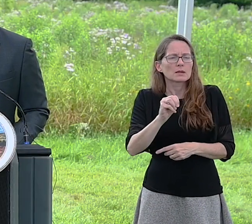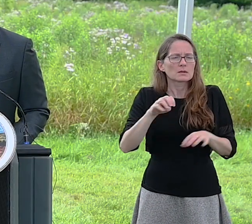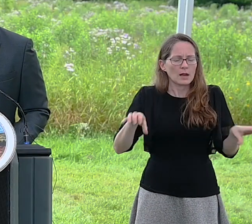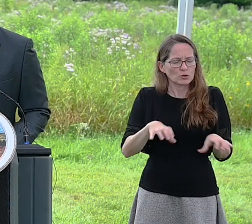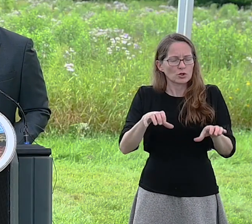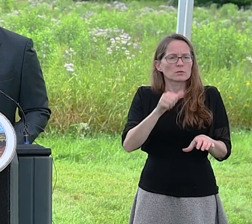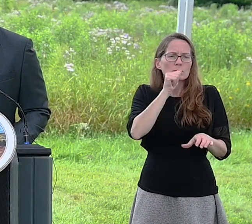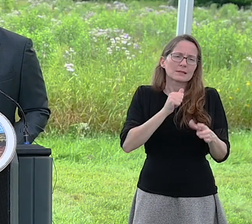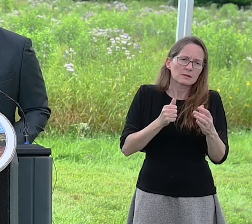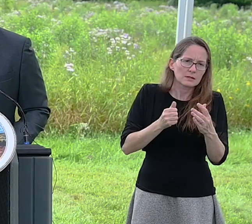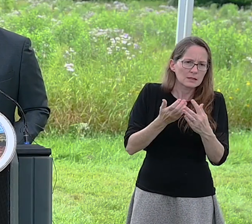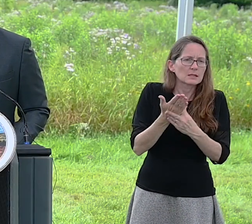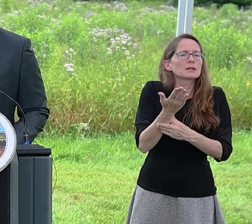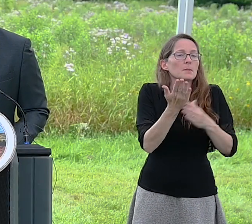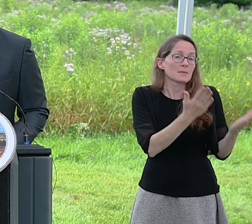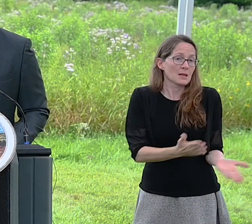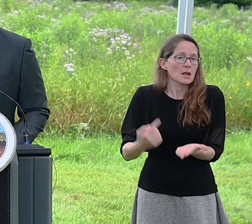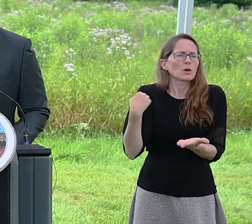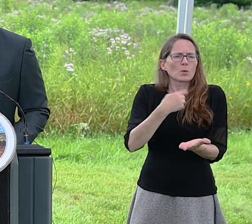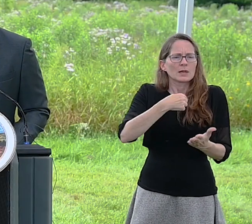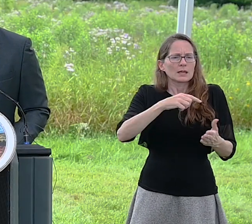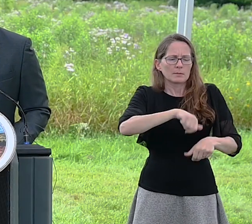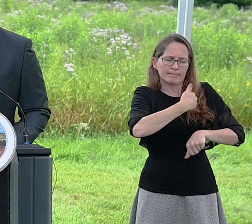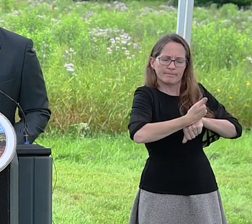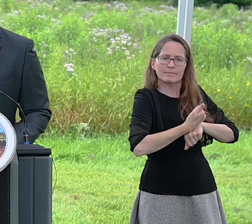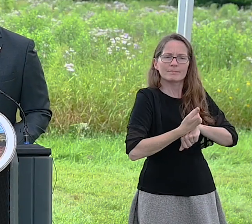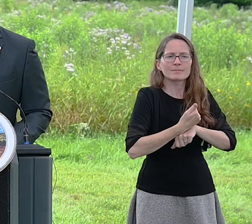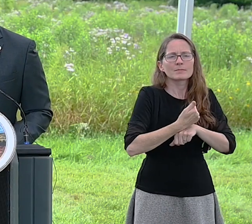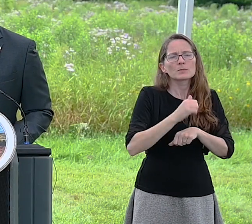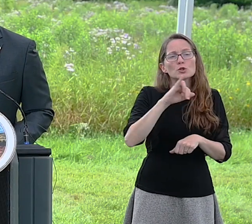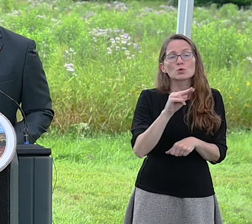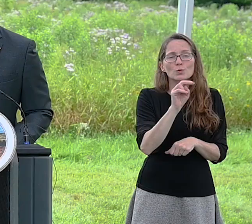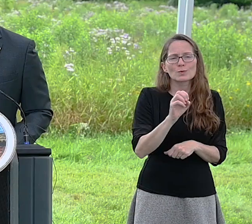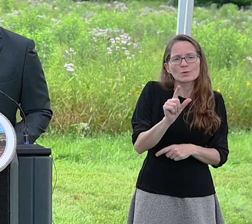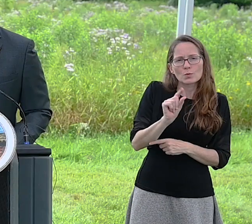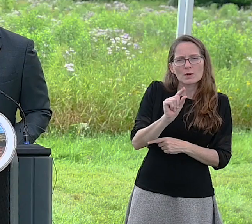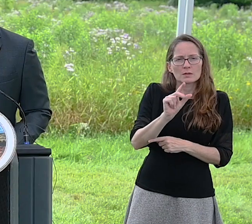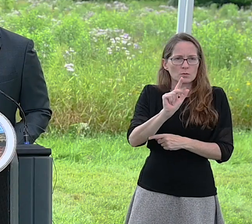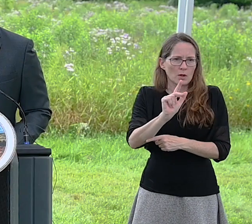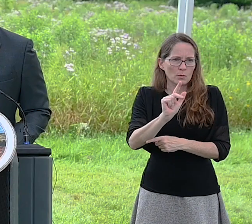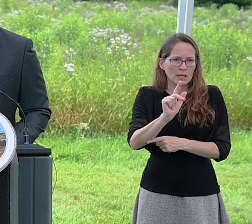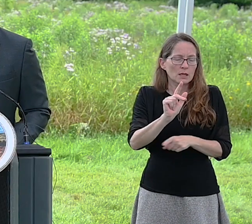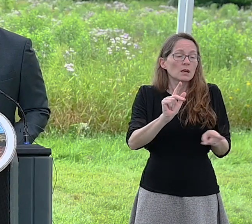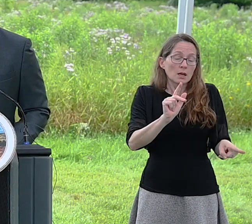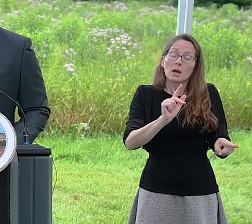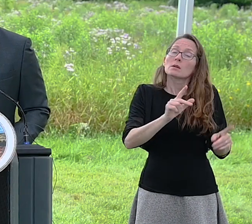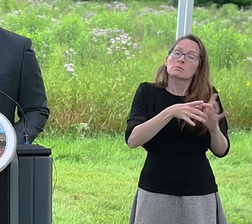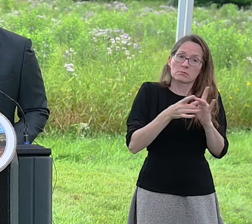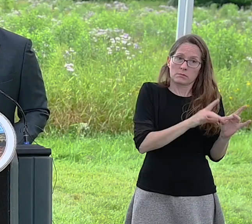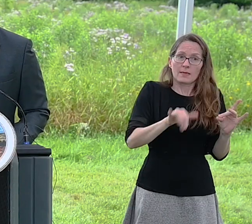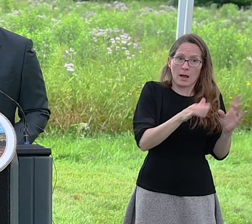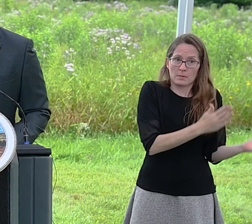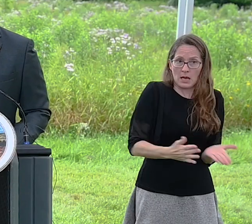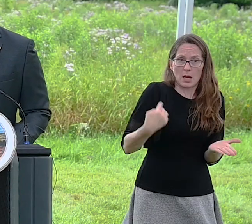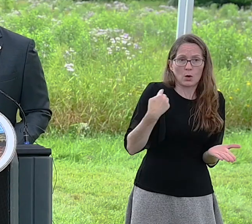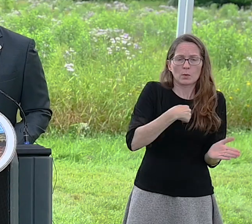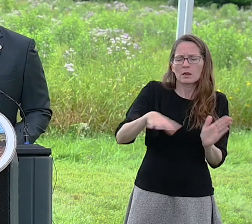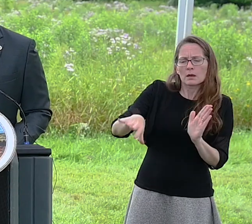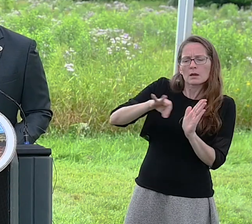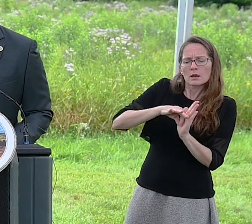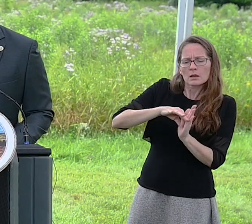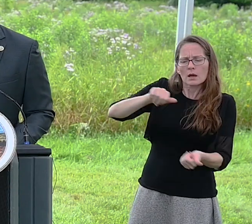in June of 2023. As part of this plan, we appointed a climate subcabinet to spearhead